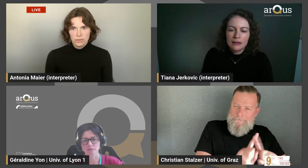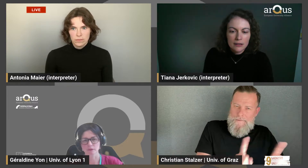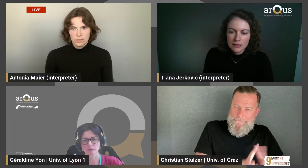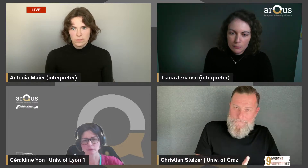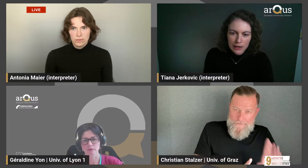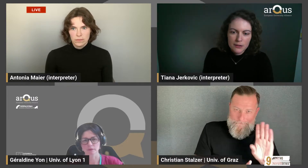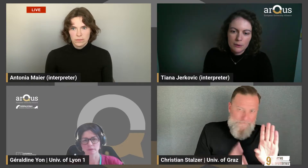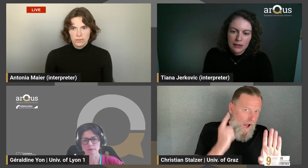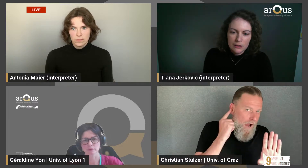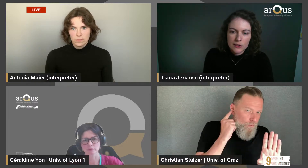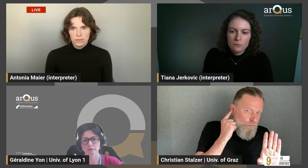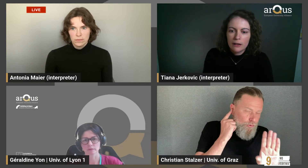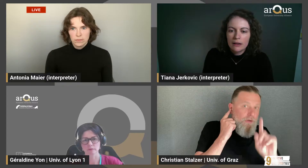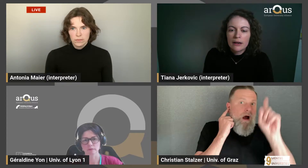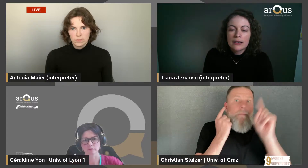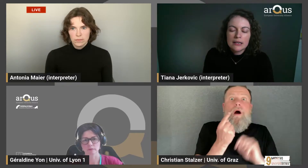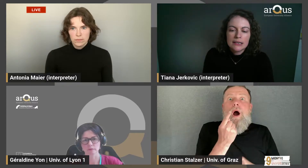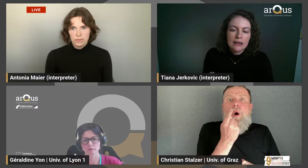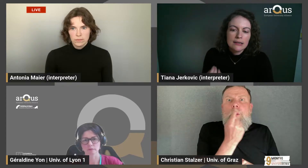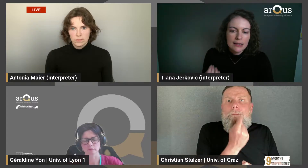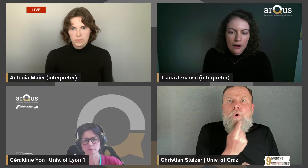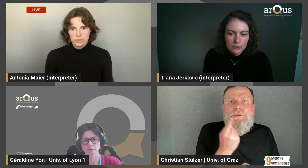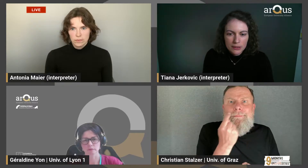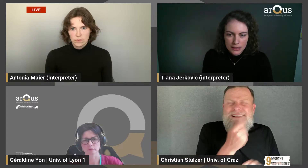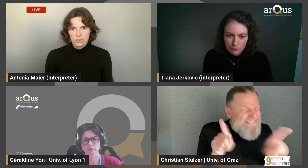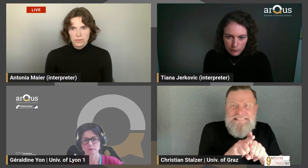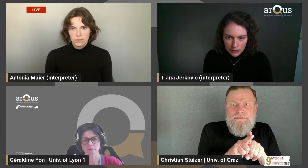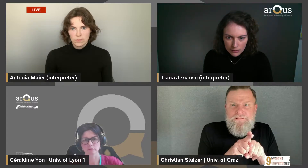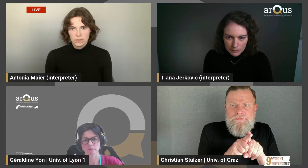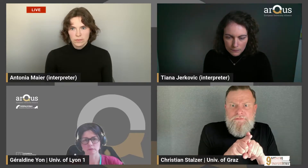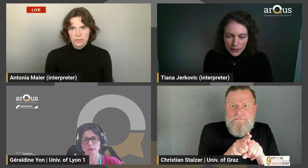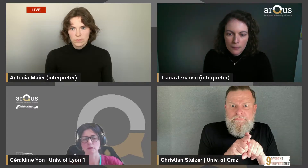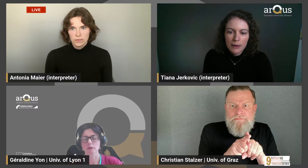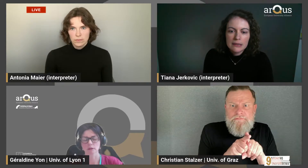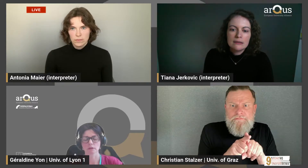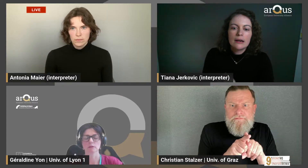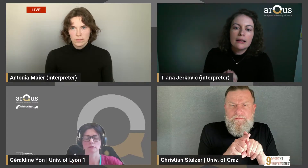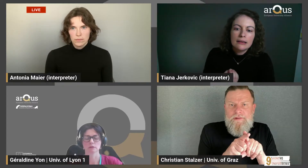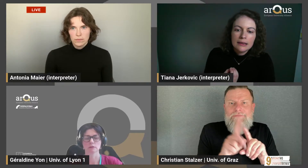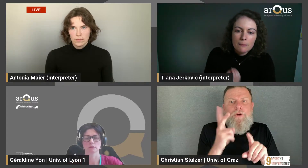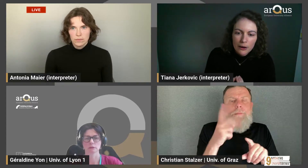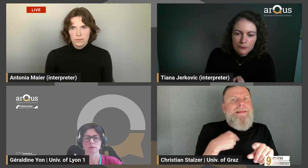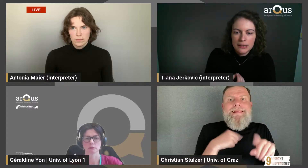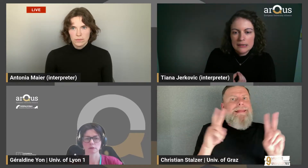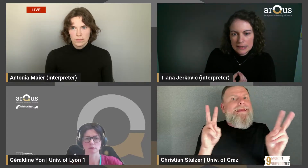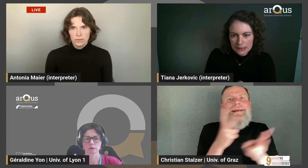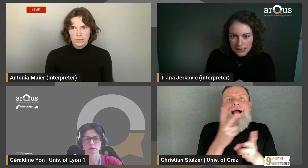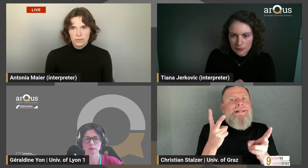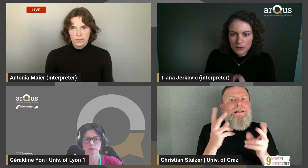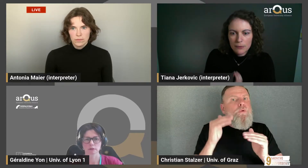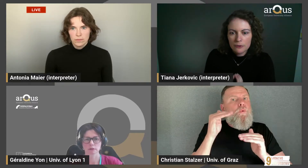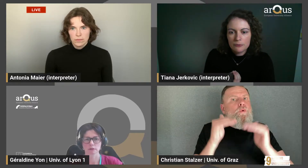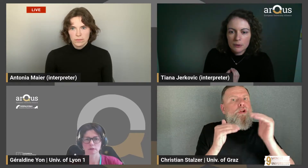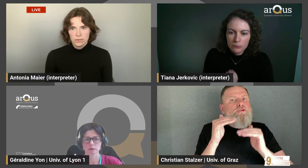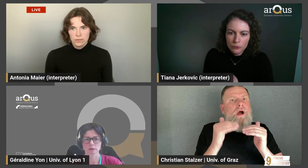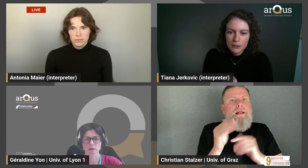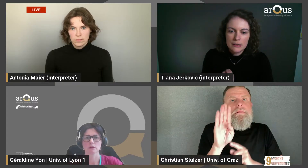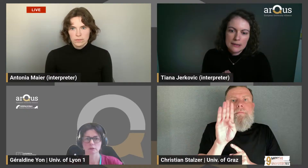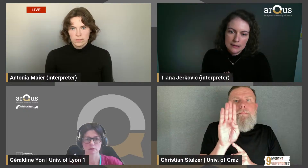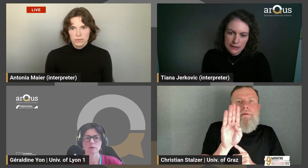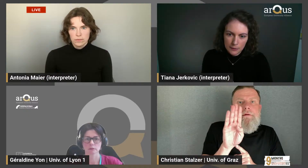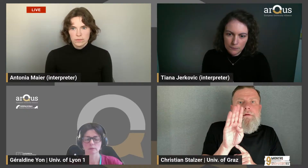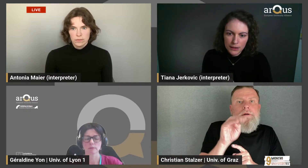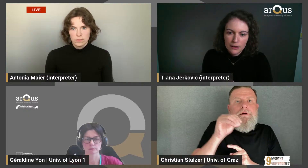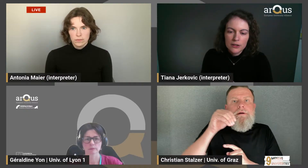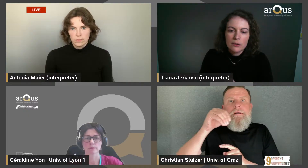that applies for English as well that sound different, but the mouthing is the same. The mouth movement